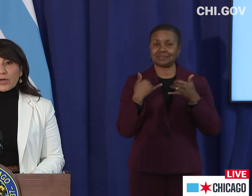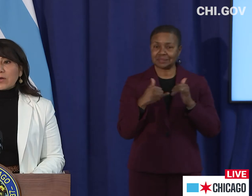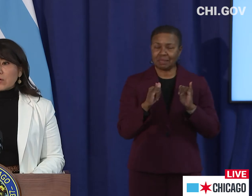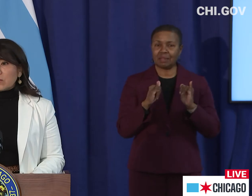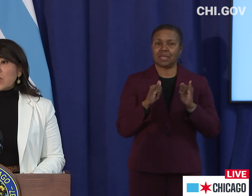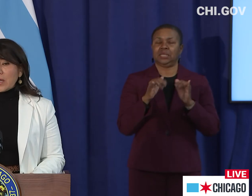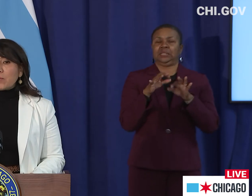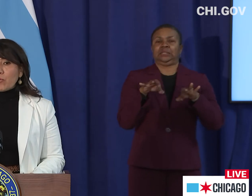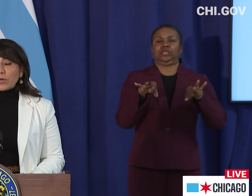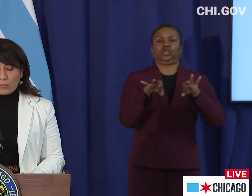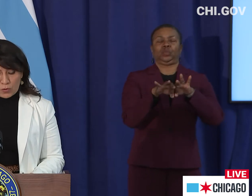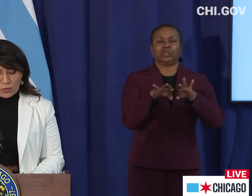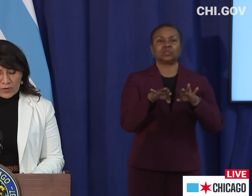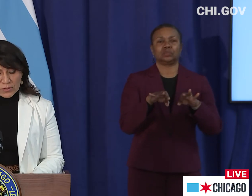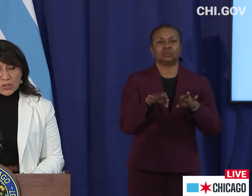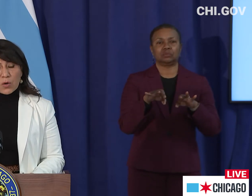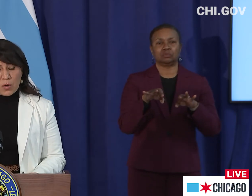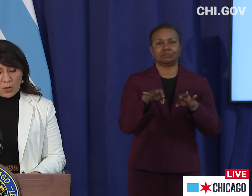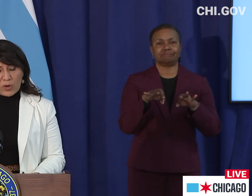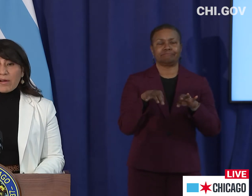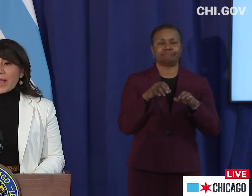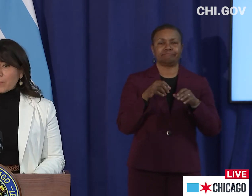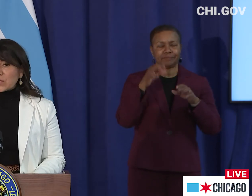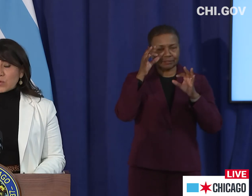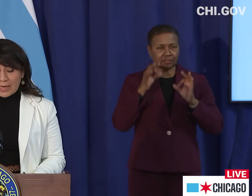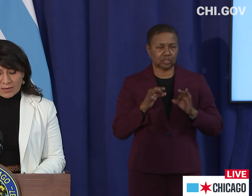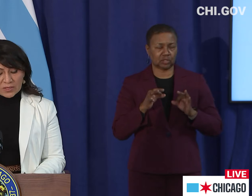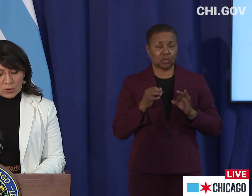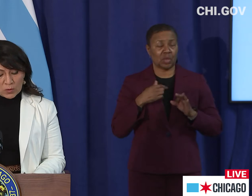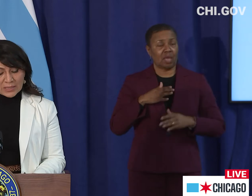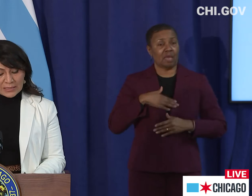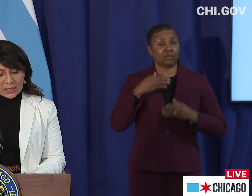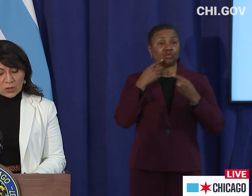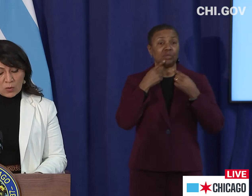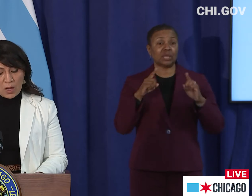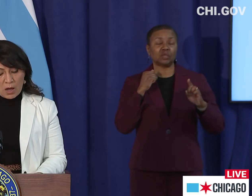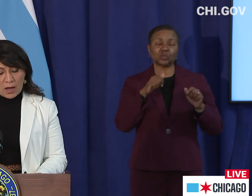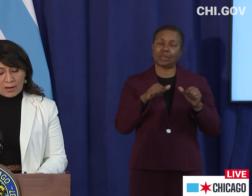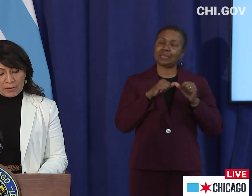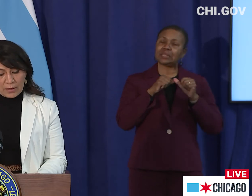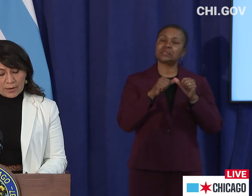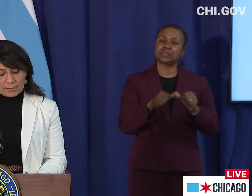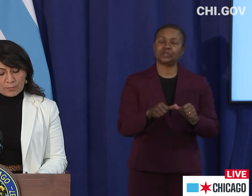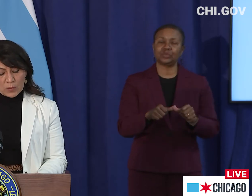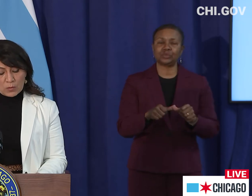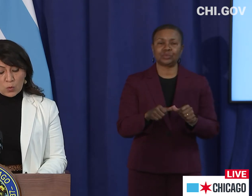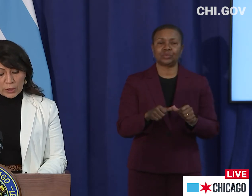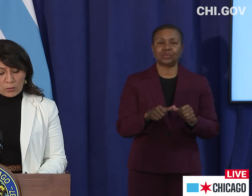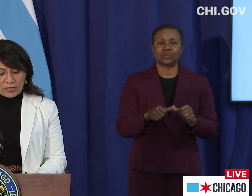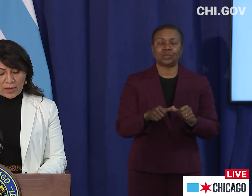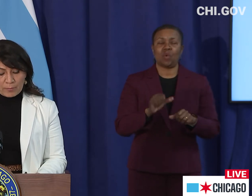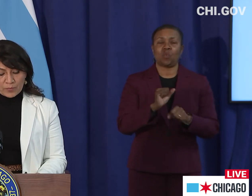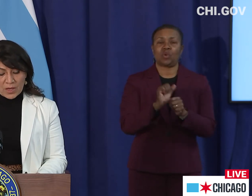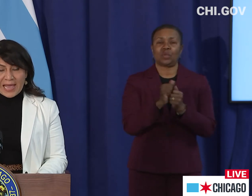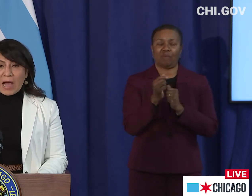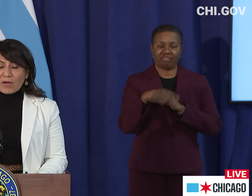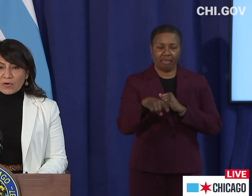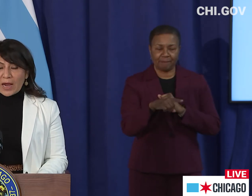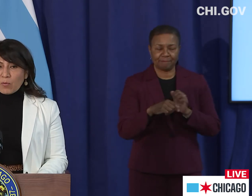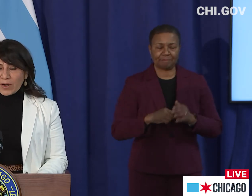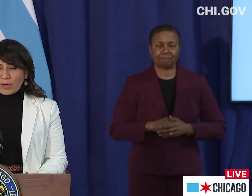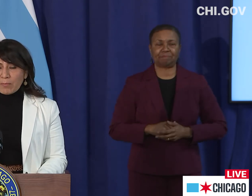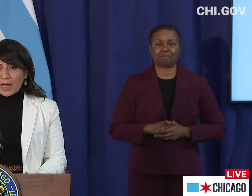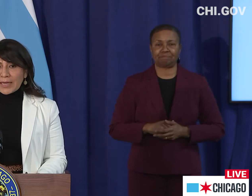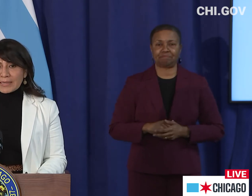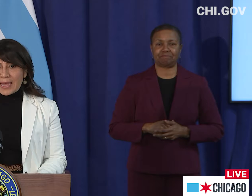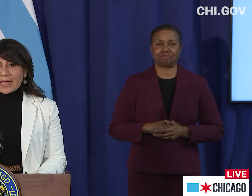a critical and important move. And so we are happy to announce that we will continue working with them. However,